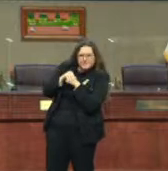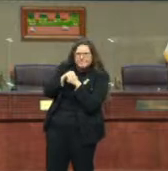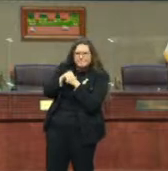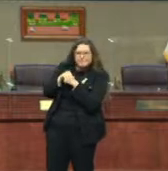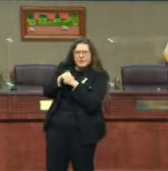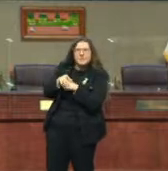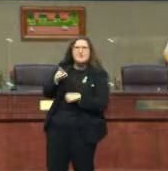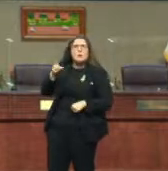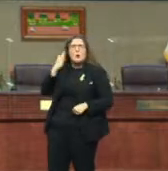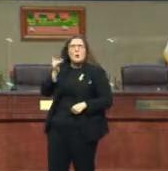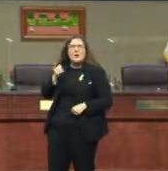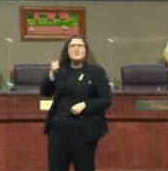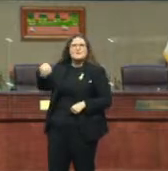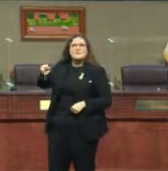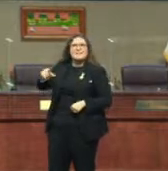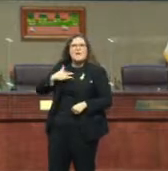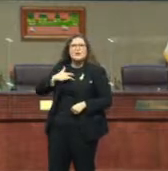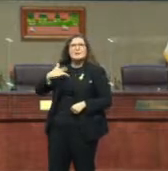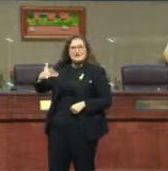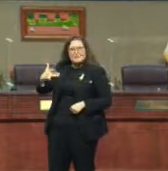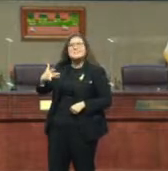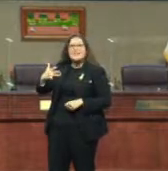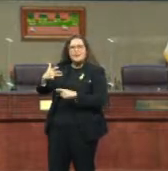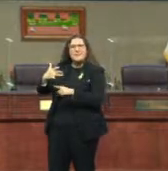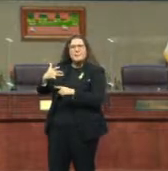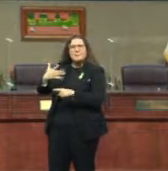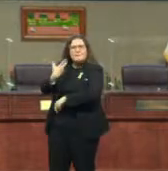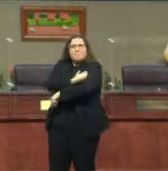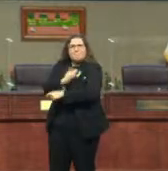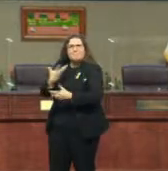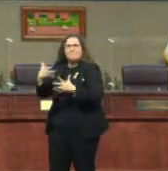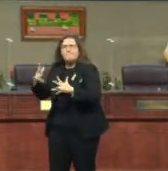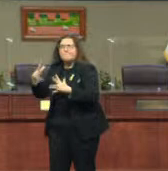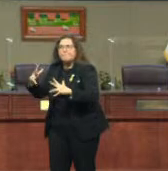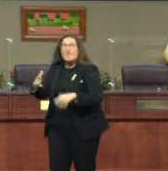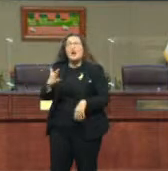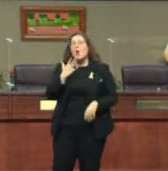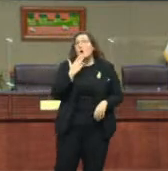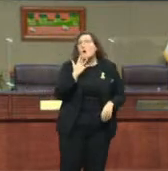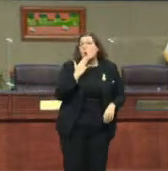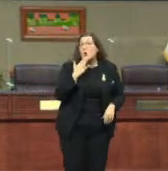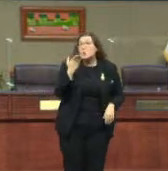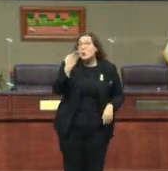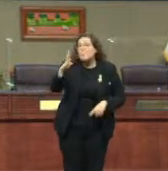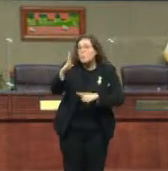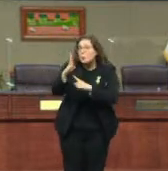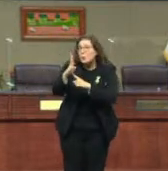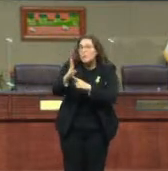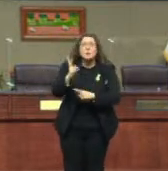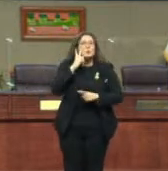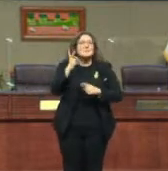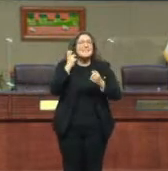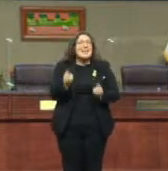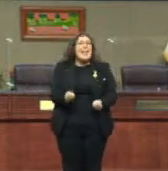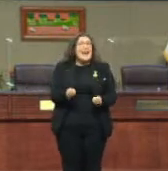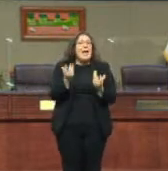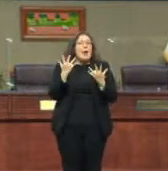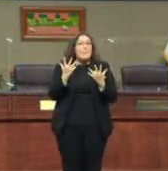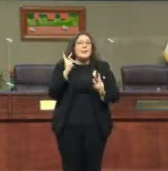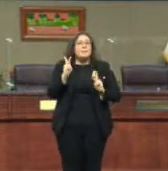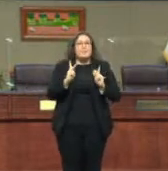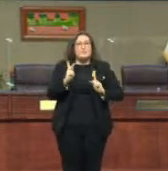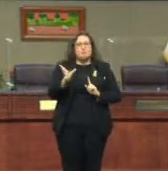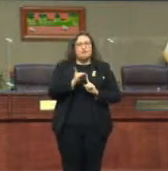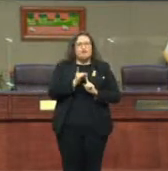vaccines. In blue, you will see the number of cases by the year week. So 1 is the